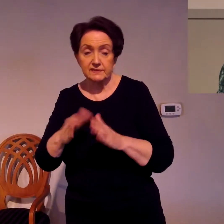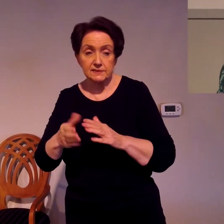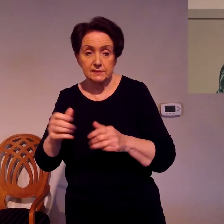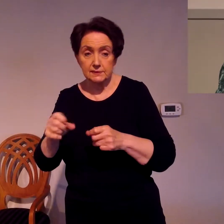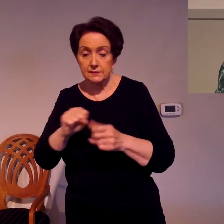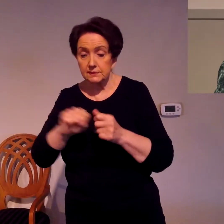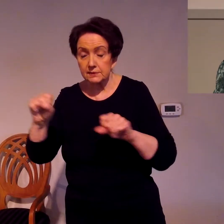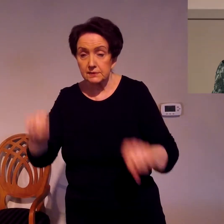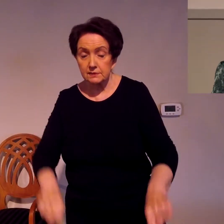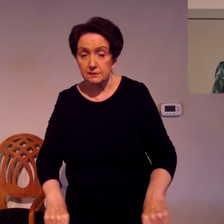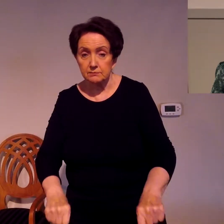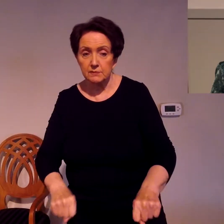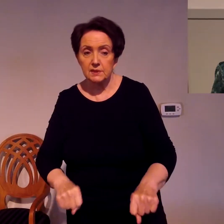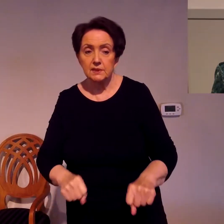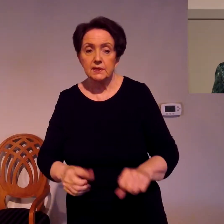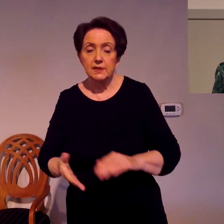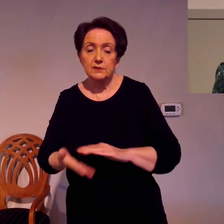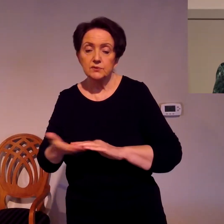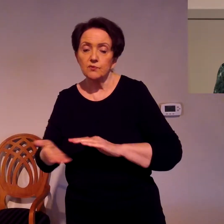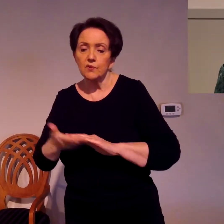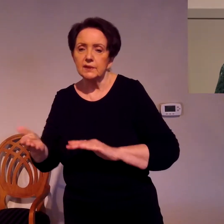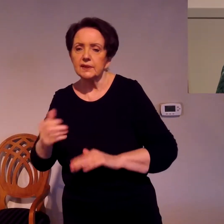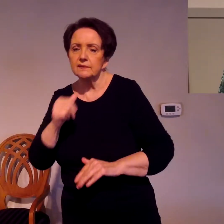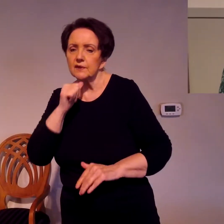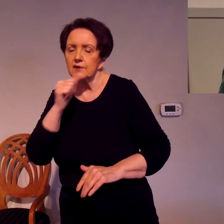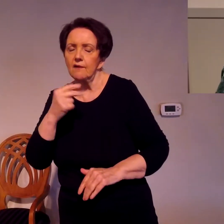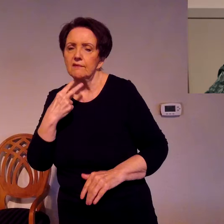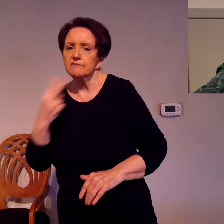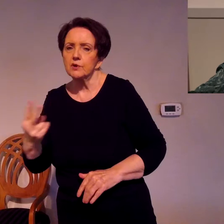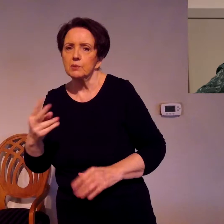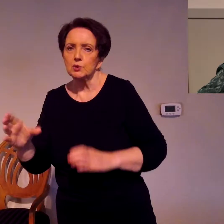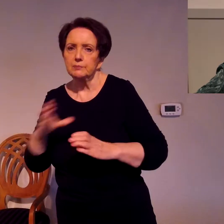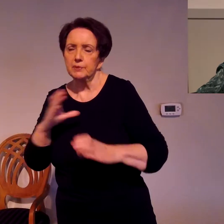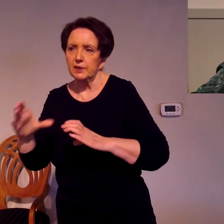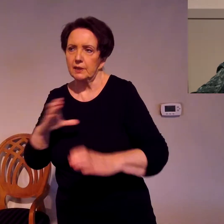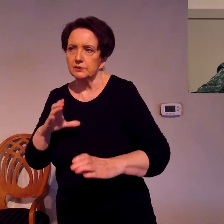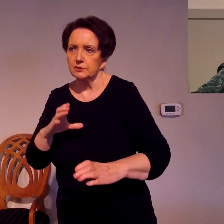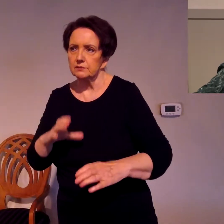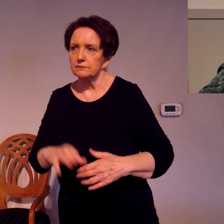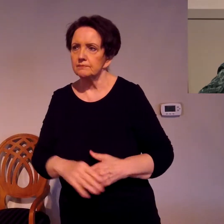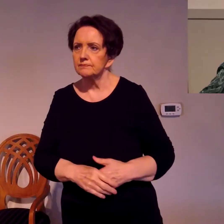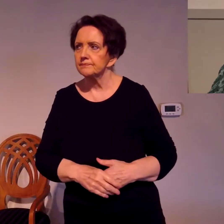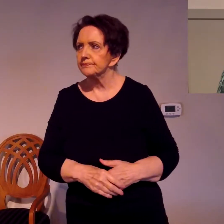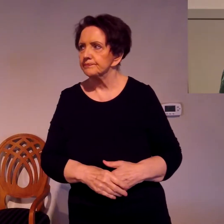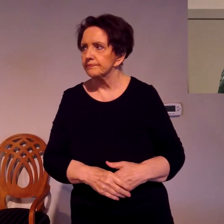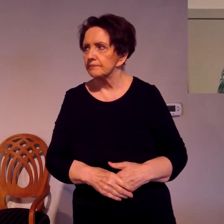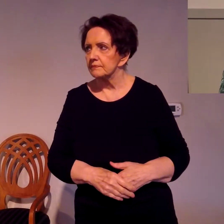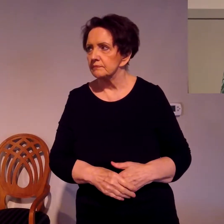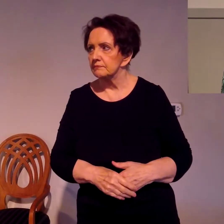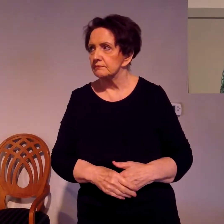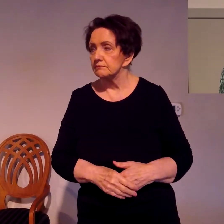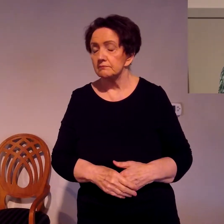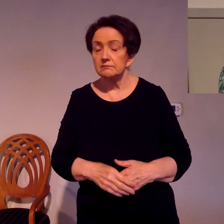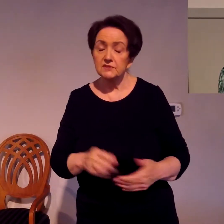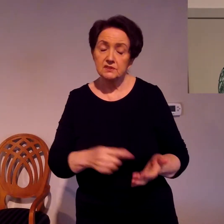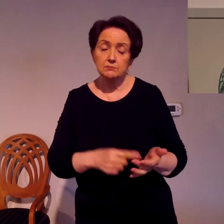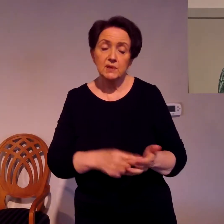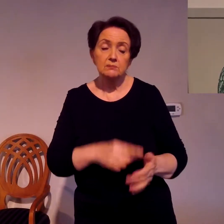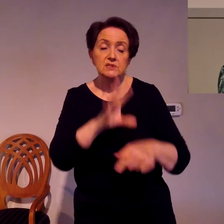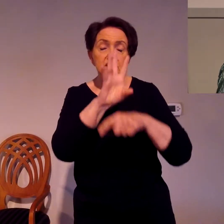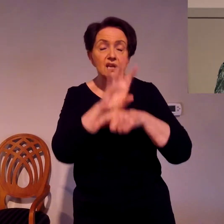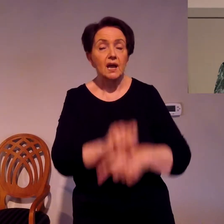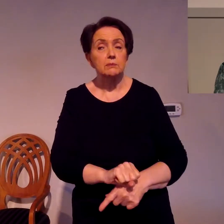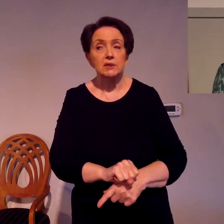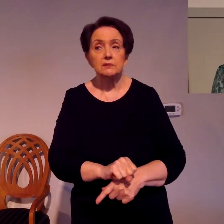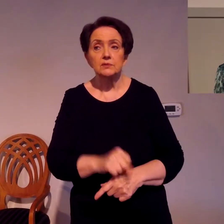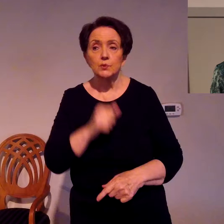of voice and that nonverbal communication. Sometimes it's just habit. We're just not paying attention,